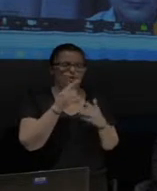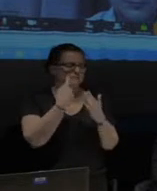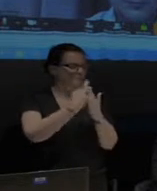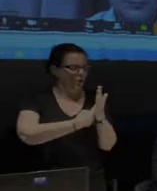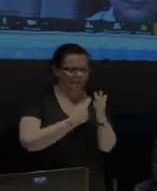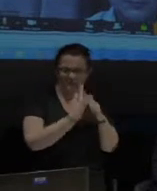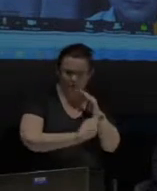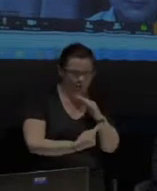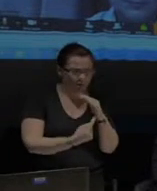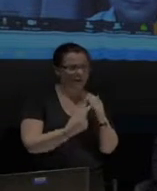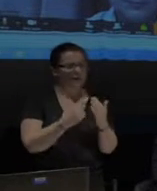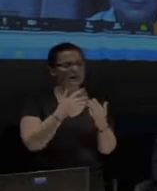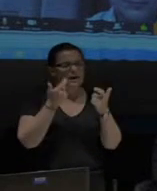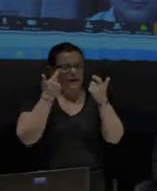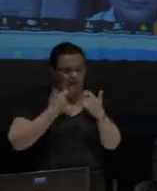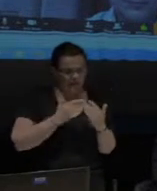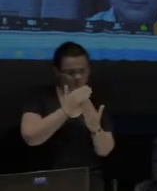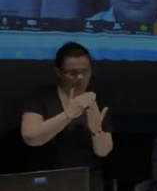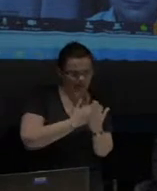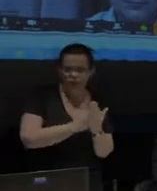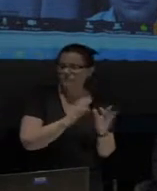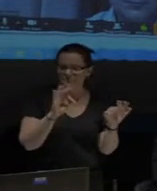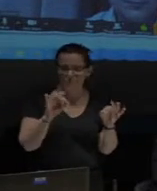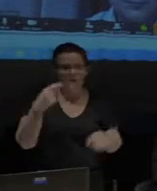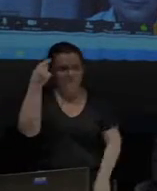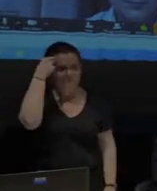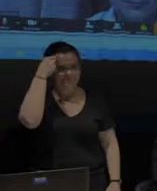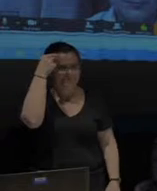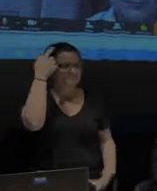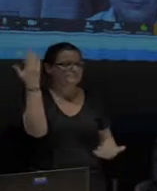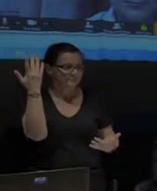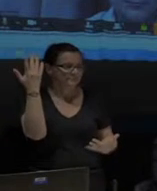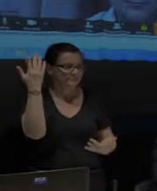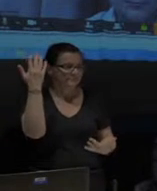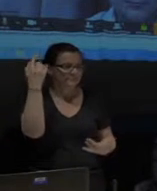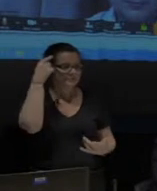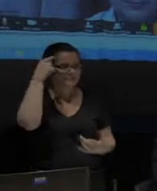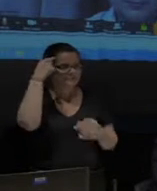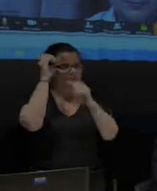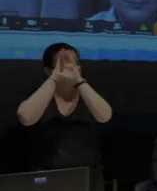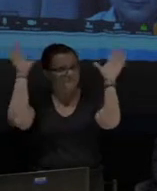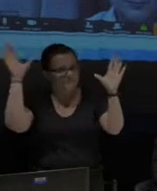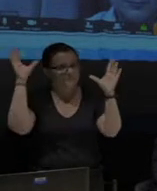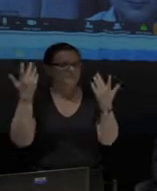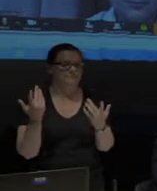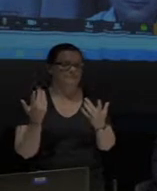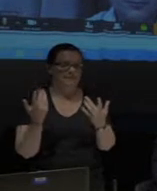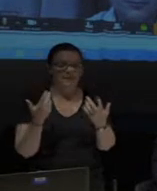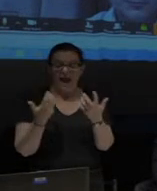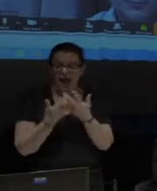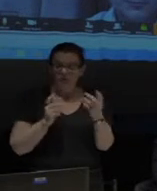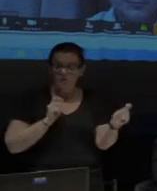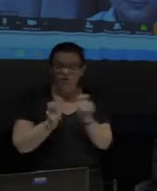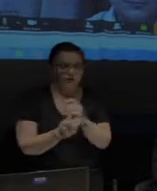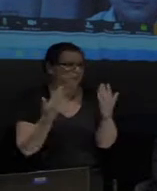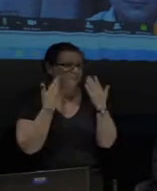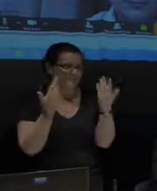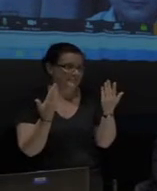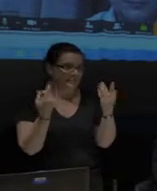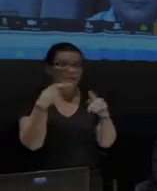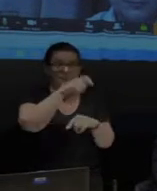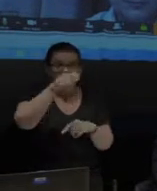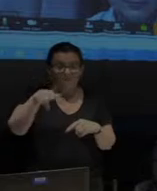even legislation to some extent. It's a mindset thing. So I'm not too sure how you do that. To some extent, people know what they need to